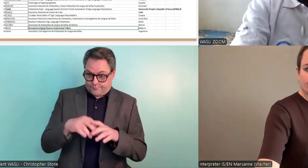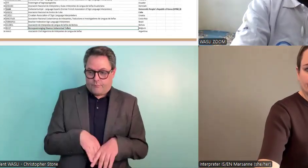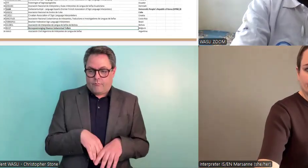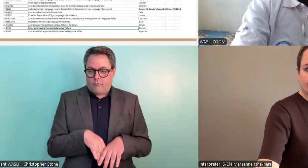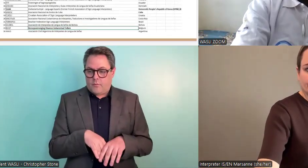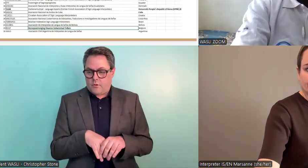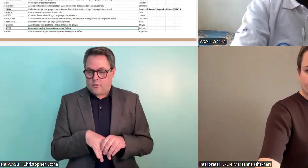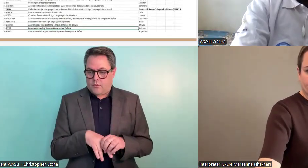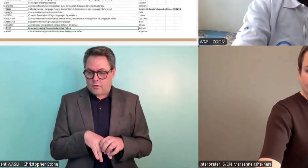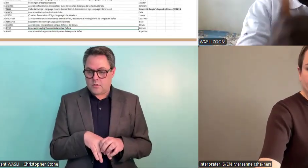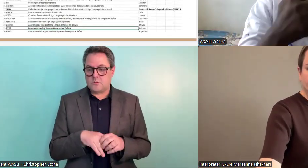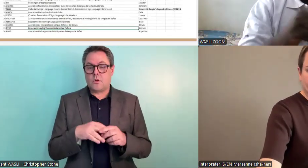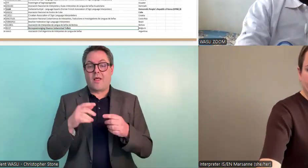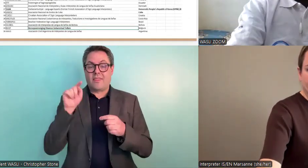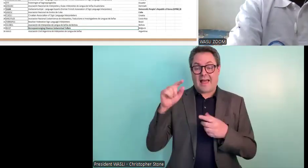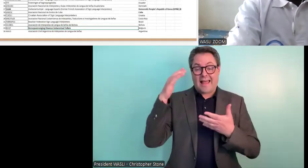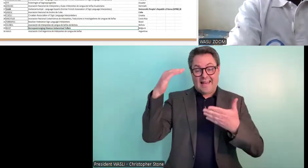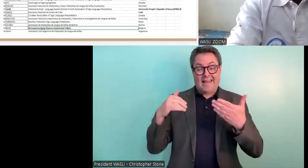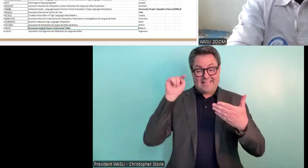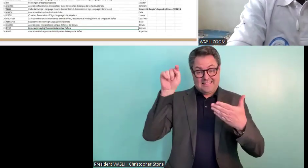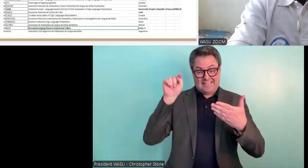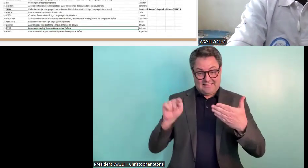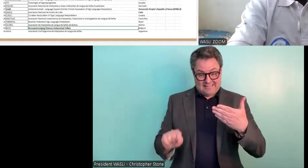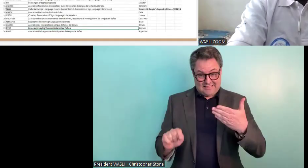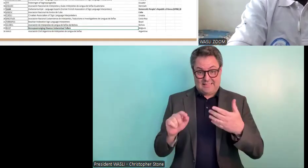Okay, wonderful. Thank you very much.